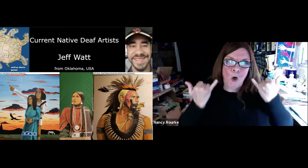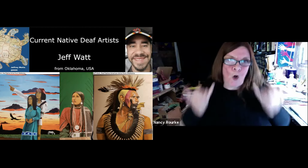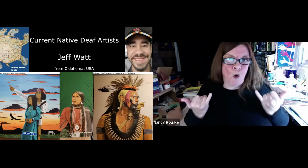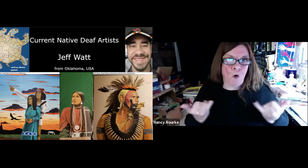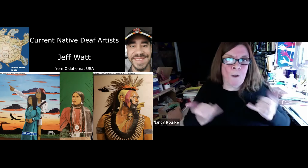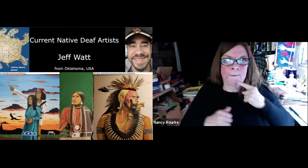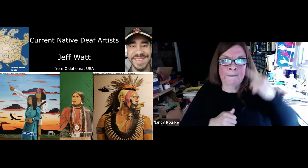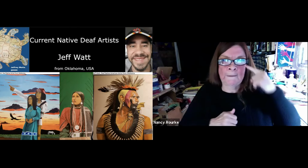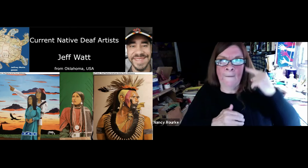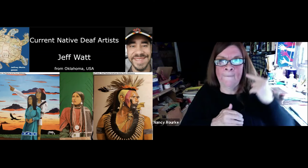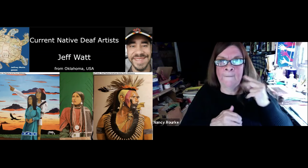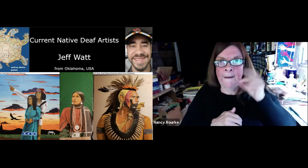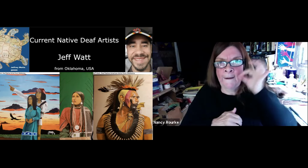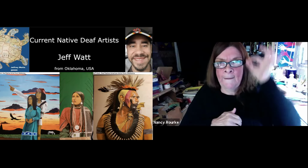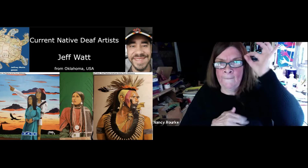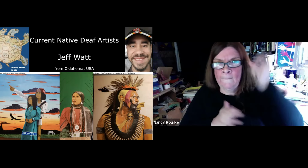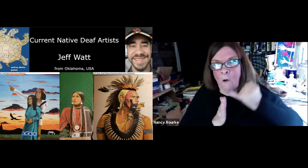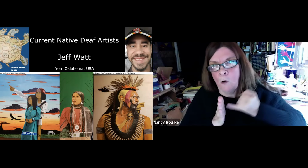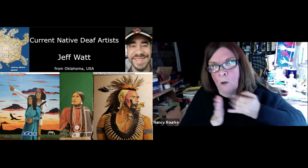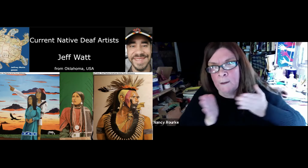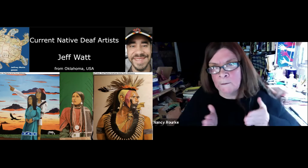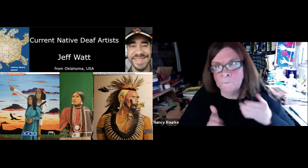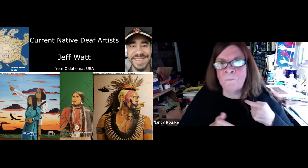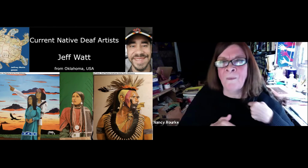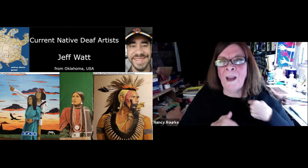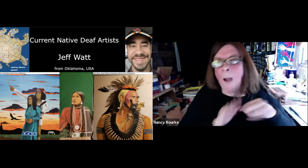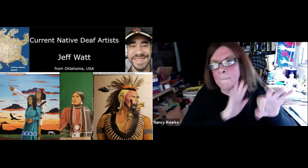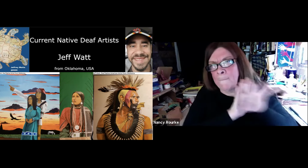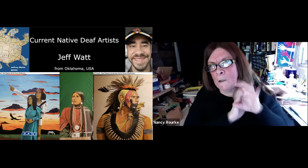Now I'd like to talk about current native deaf artists.